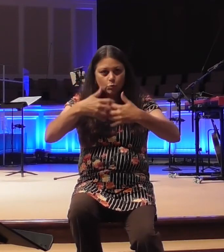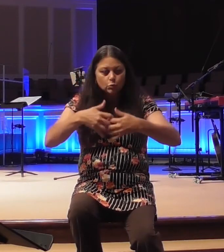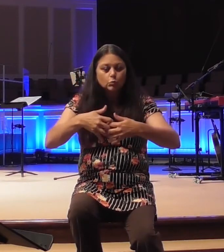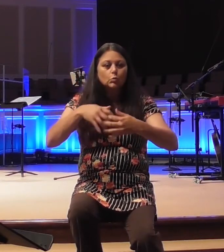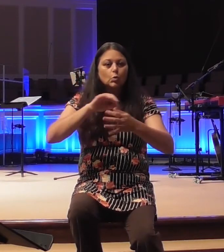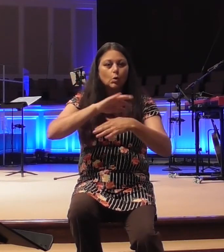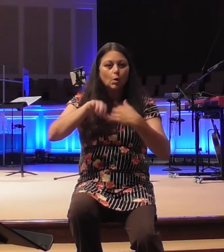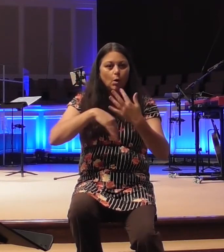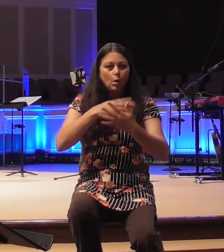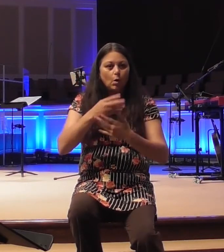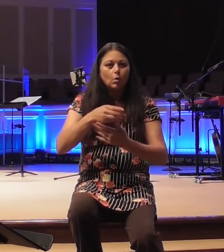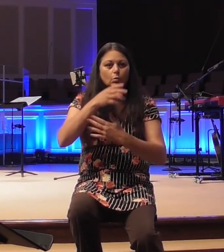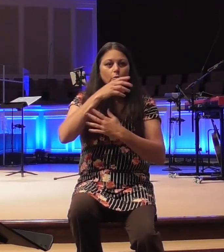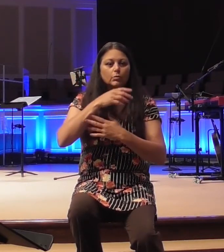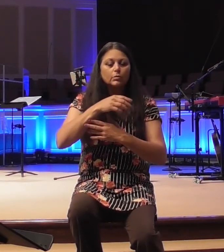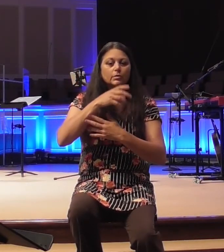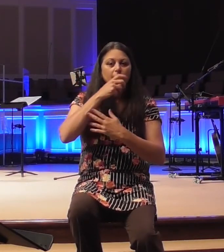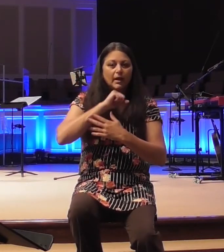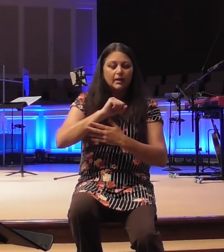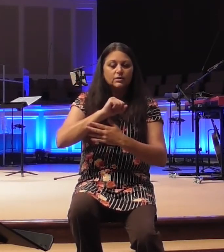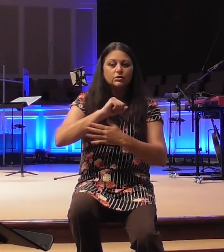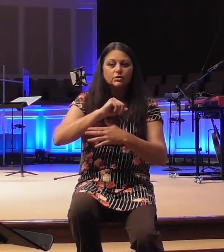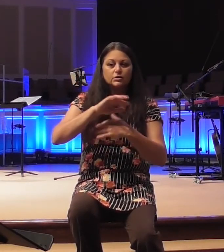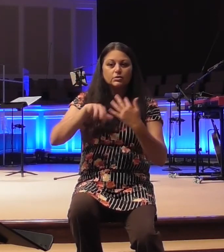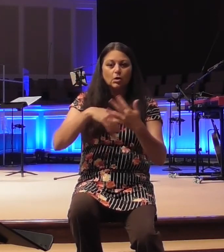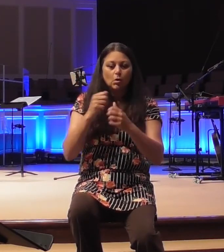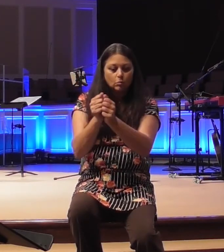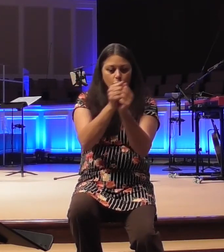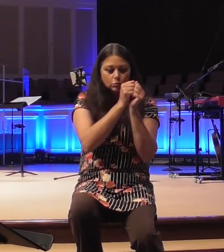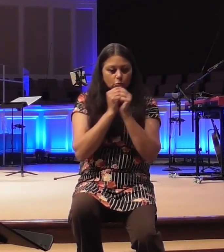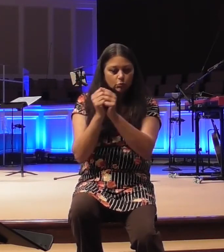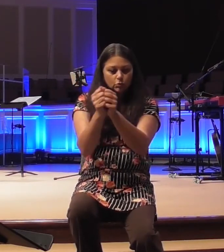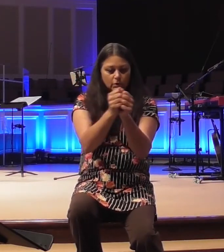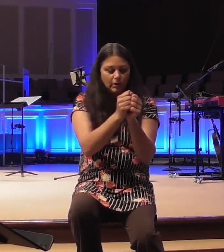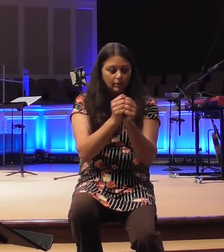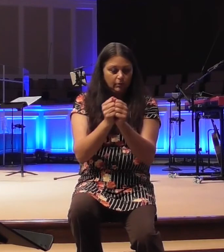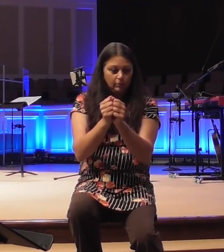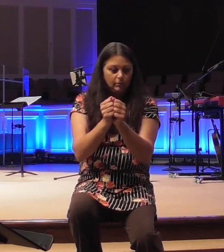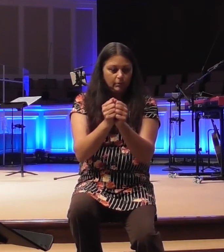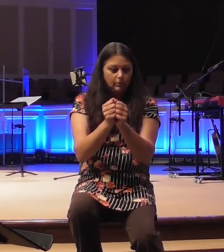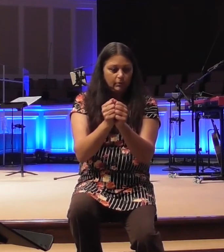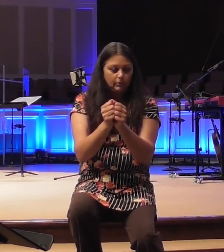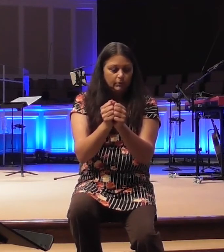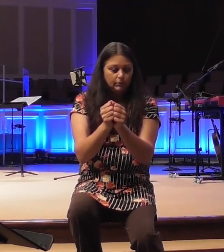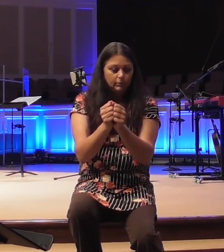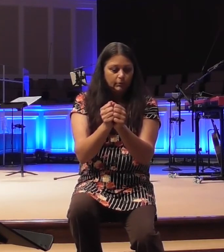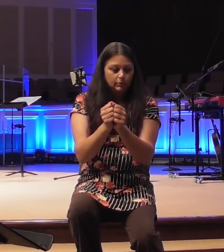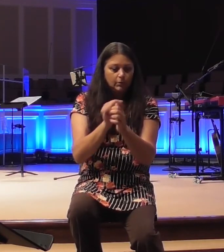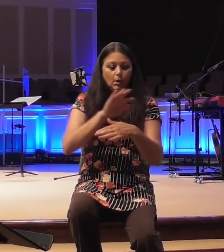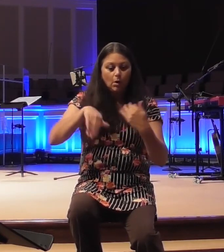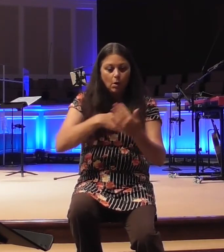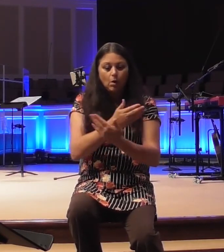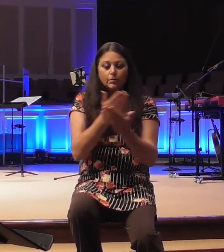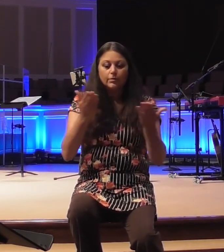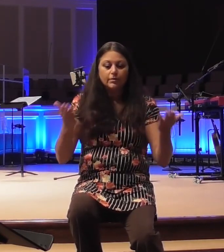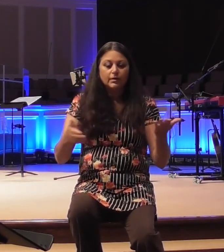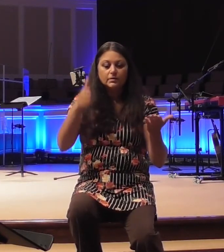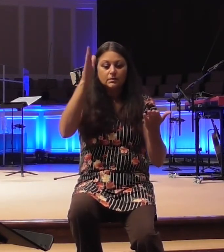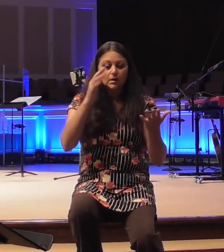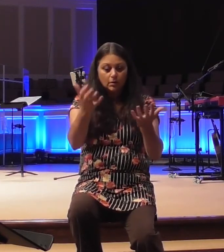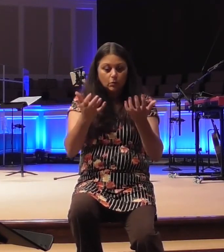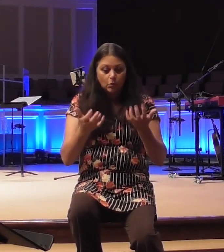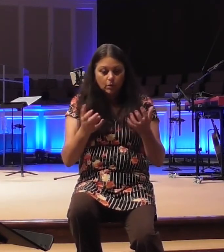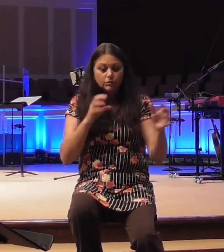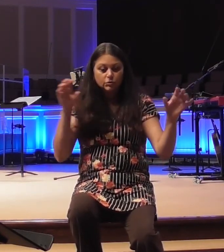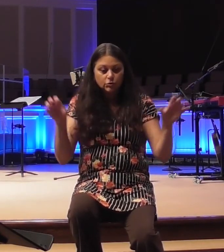most valuable, is held onto with a firm grip. And that all the things that God wants to do in the future is also held